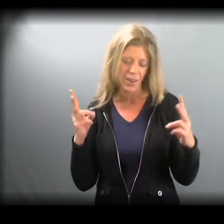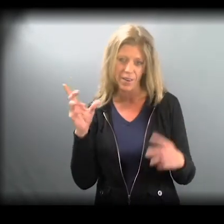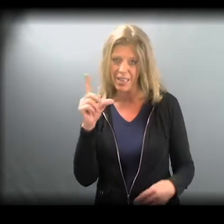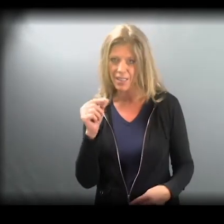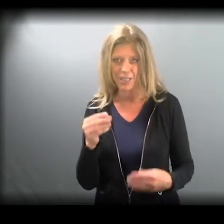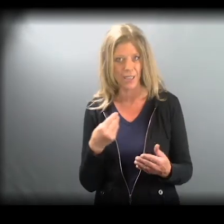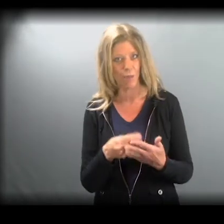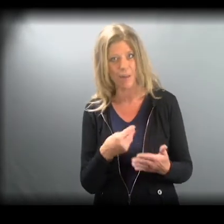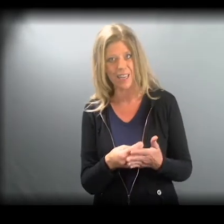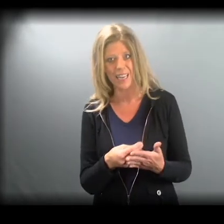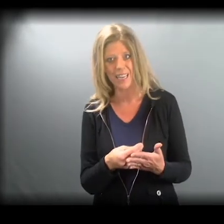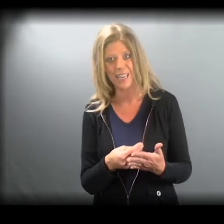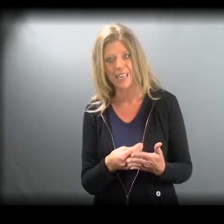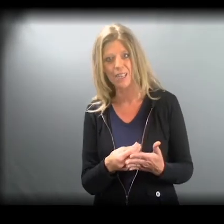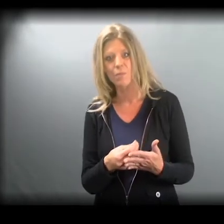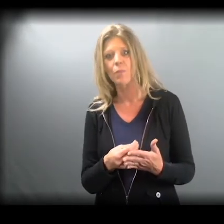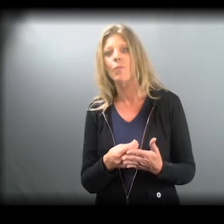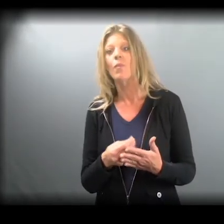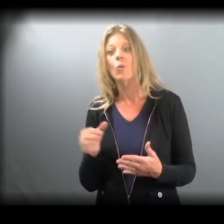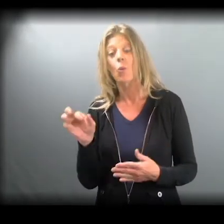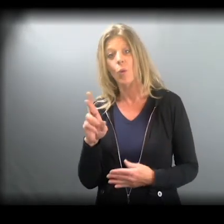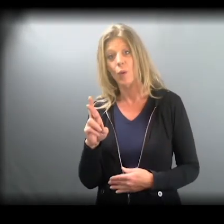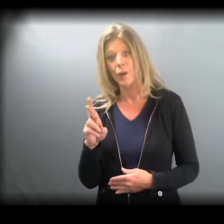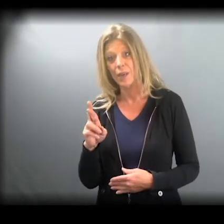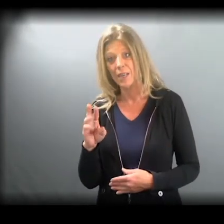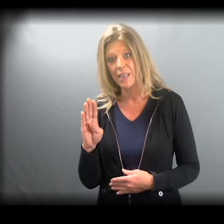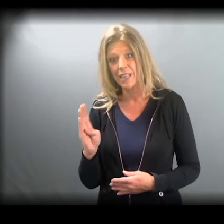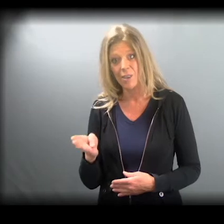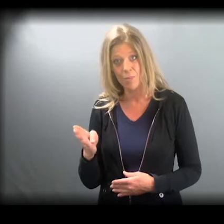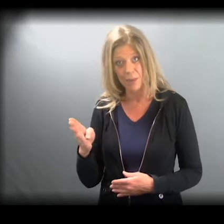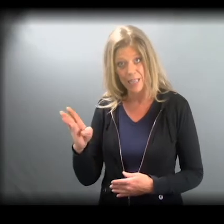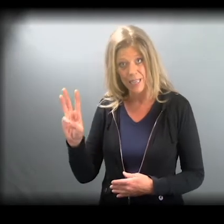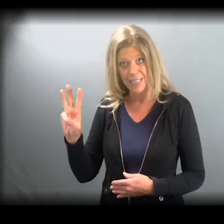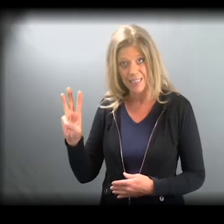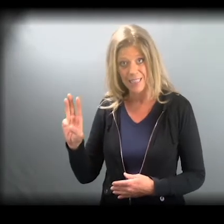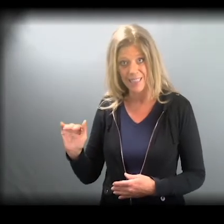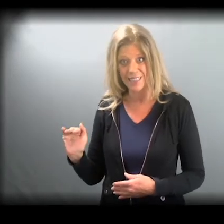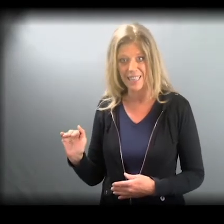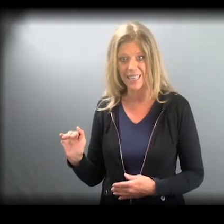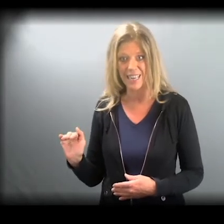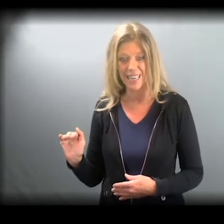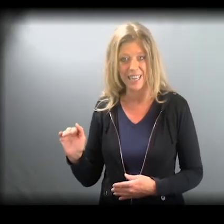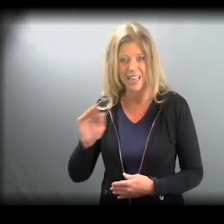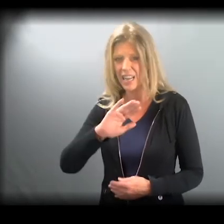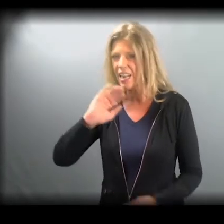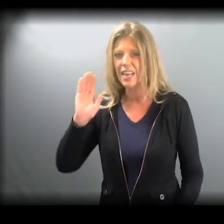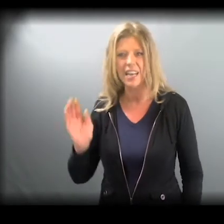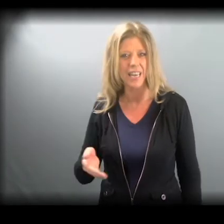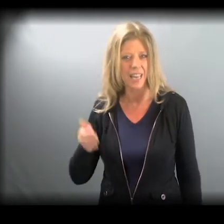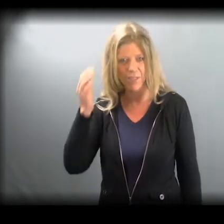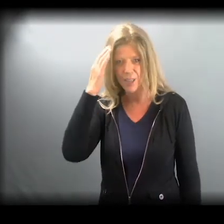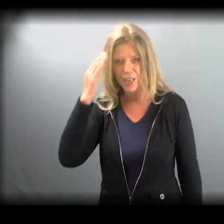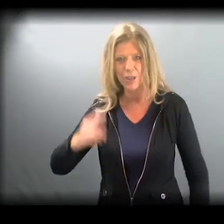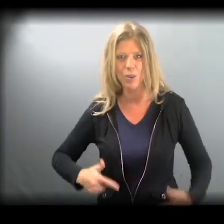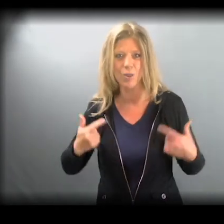very little money? Or be 16, never know